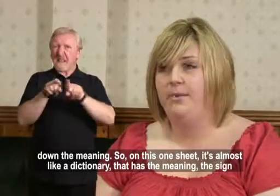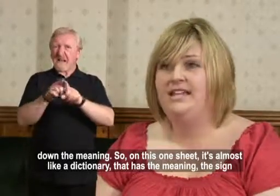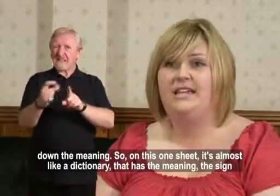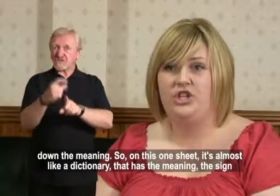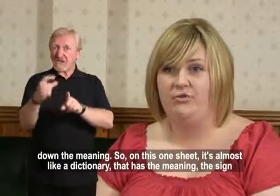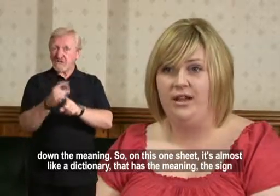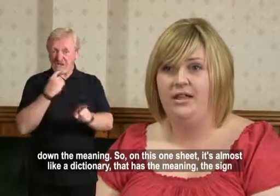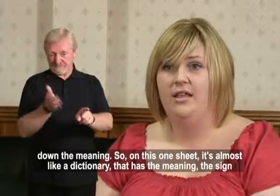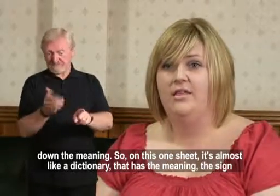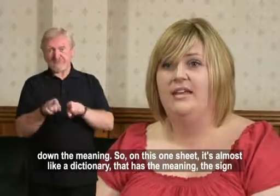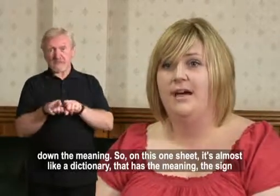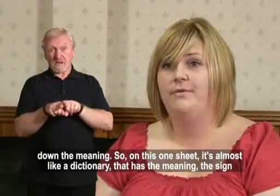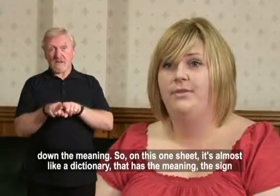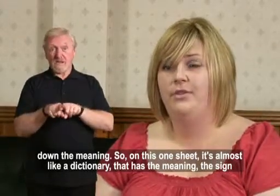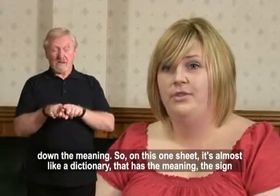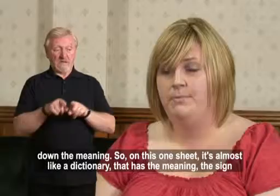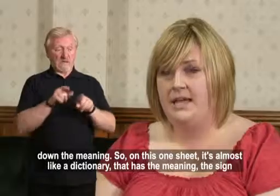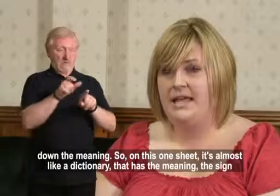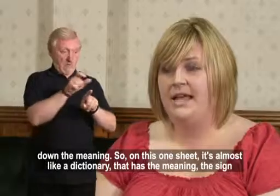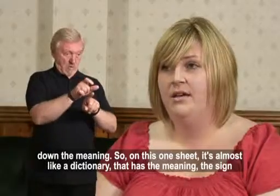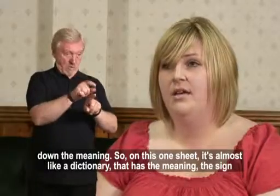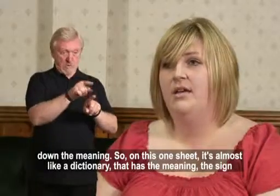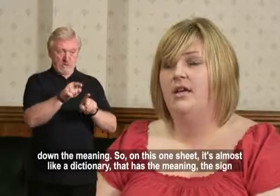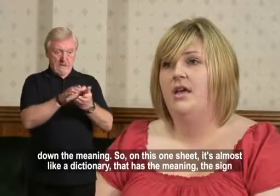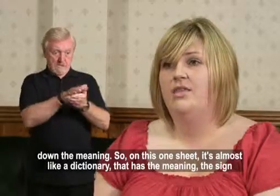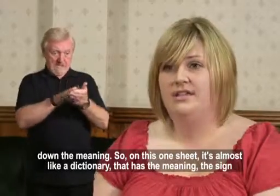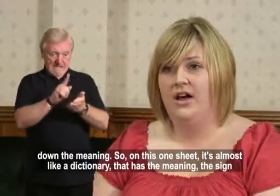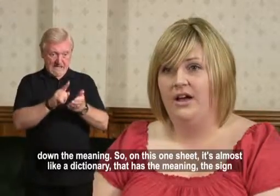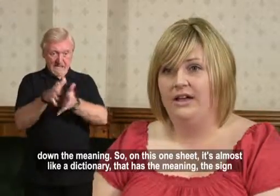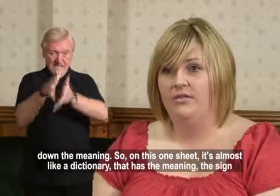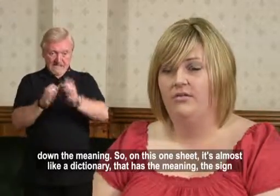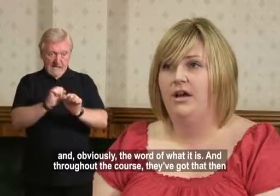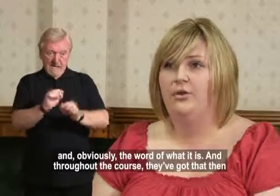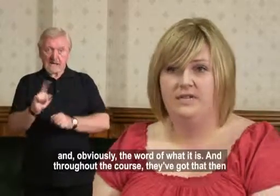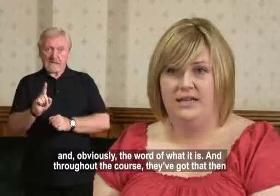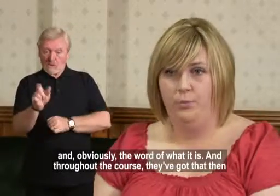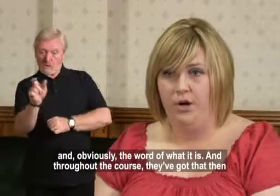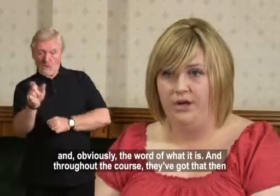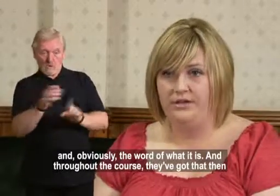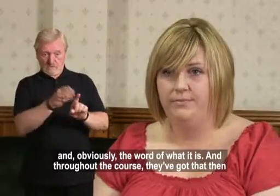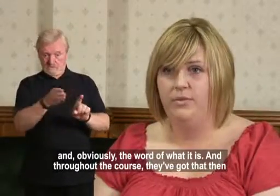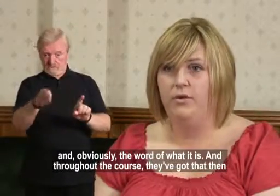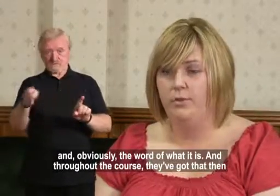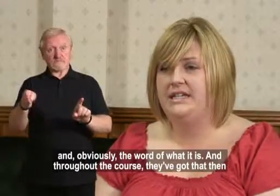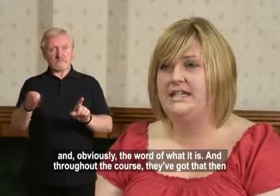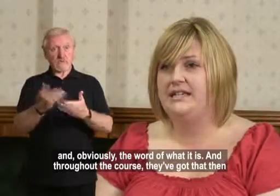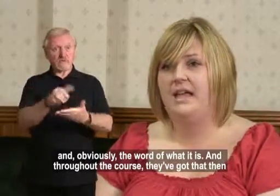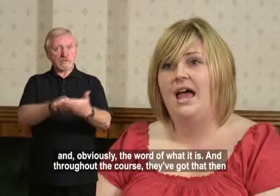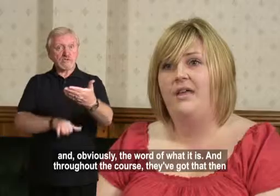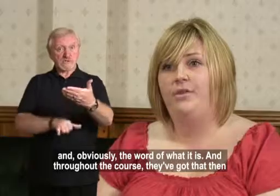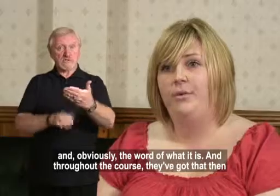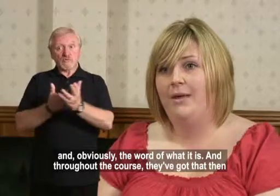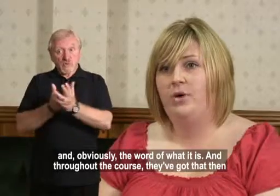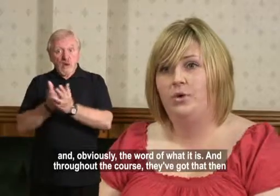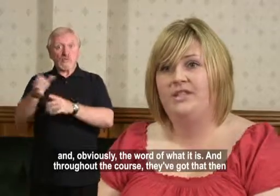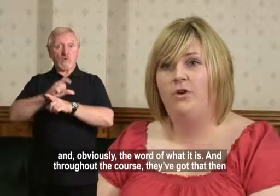like a dictionary that have the meaning, the sign, and obviously the word of what it is.